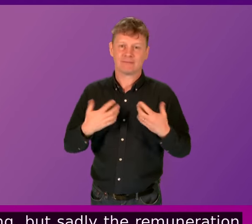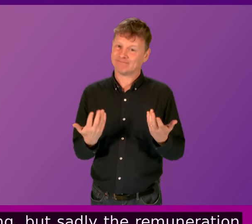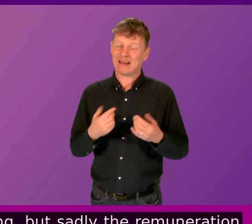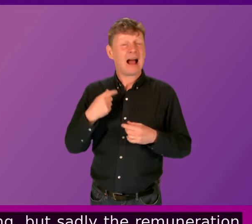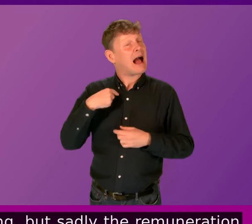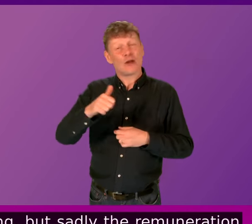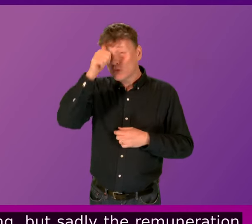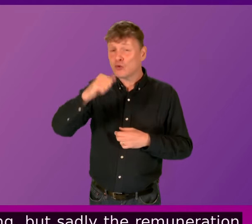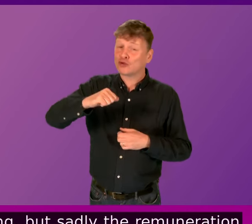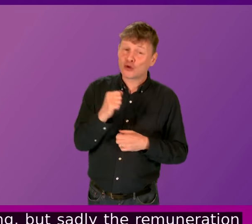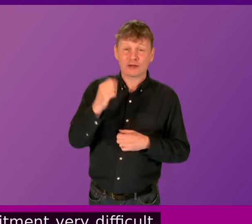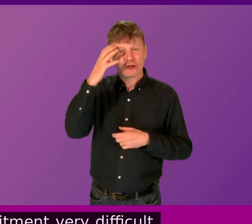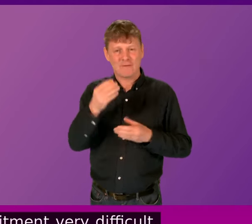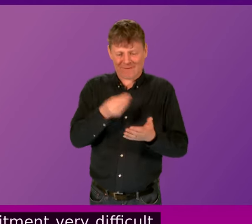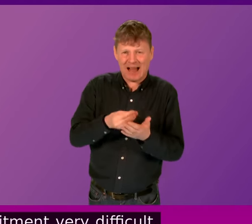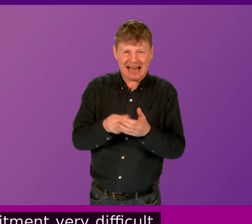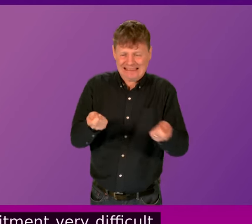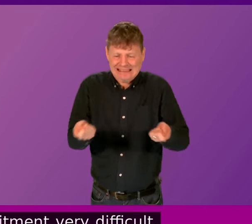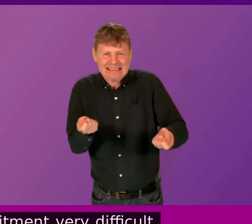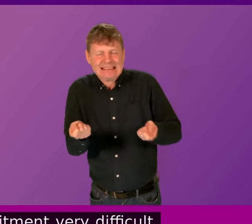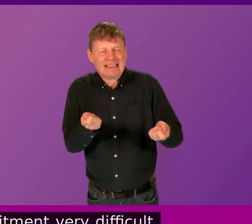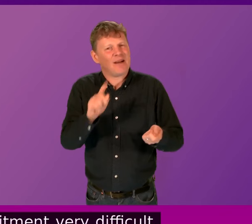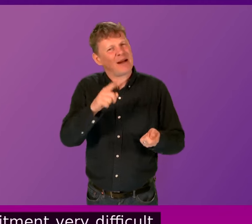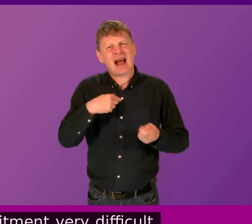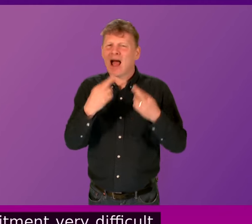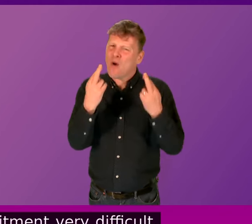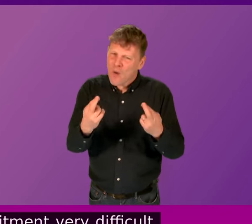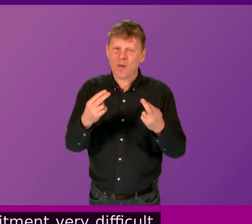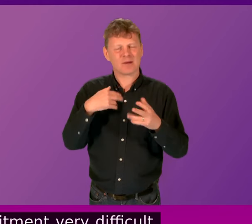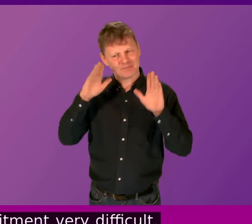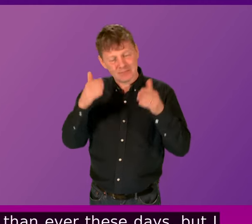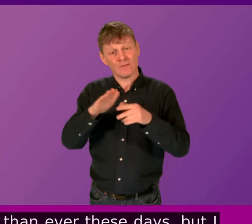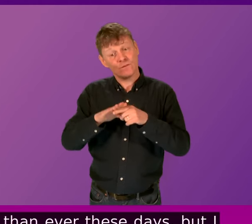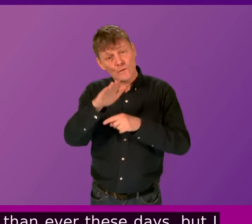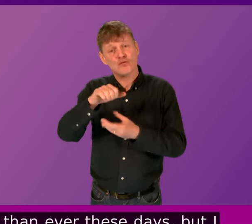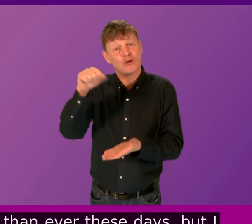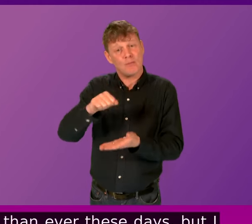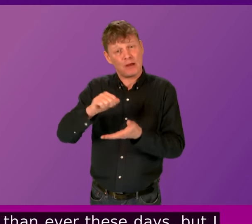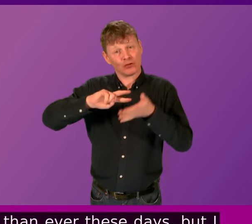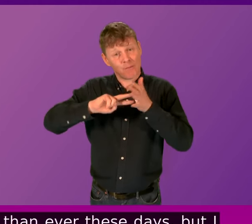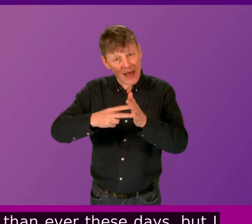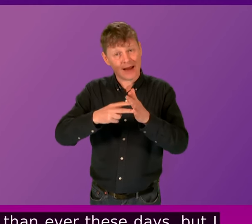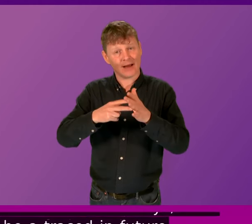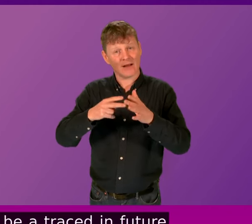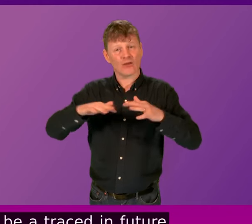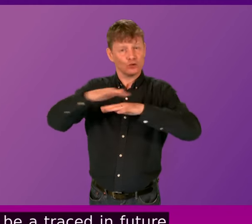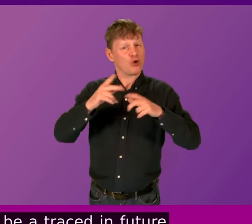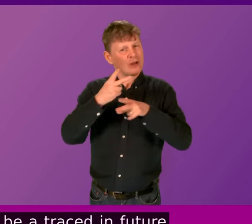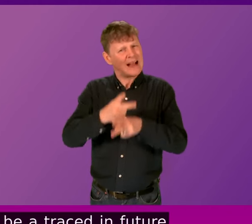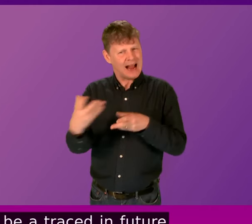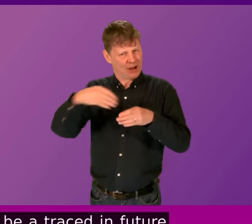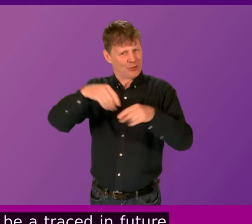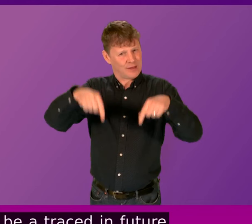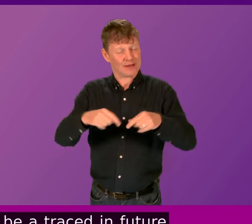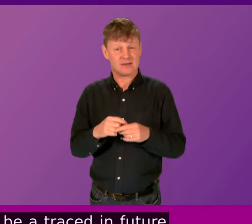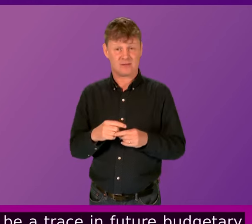are tighter than ever these days, but I would hope that this could be addressed in future budgetary planning in social care. So